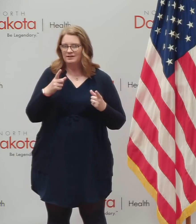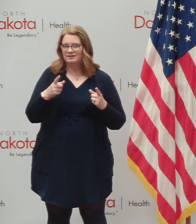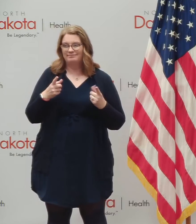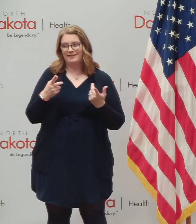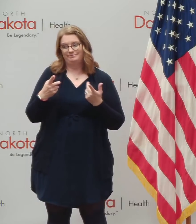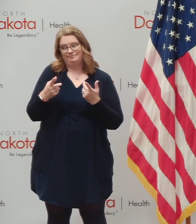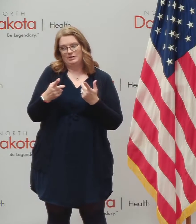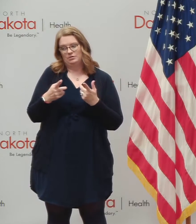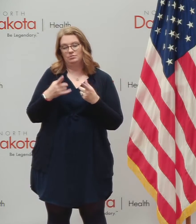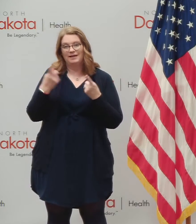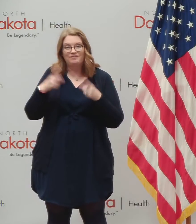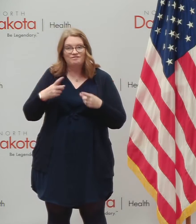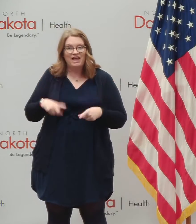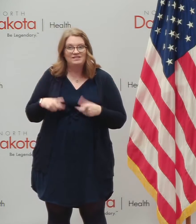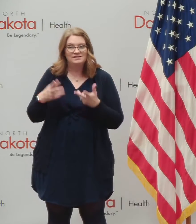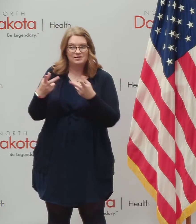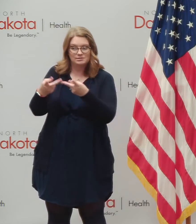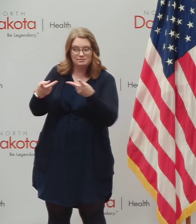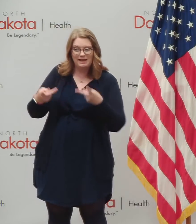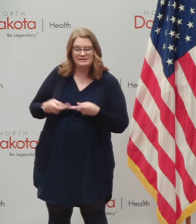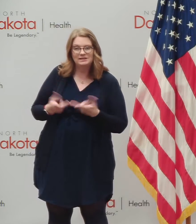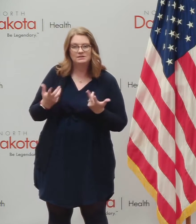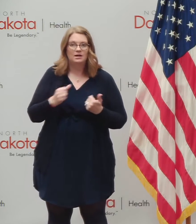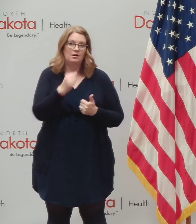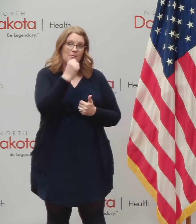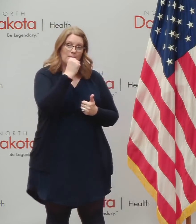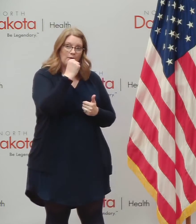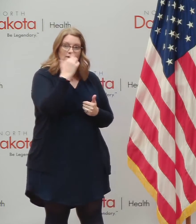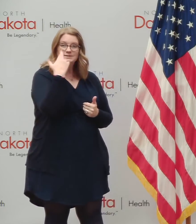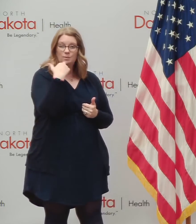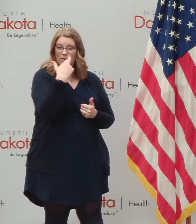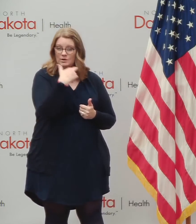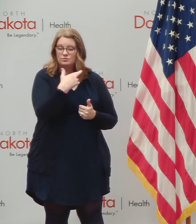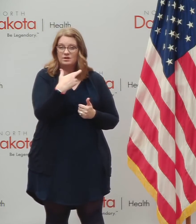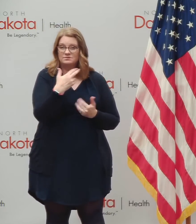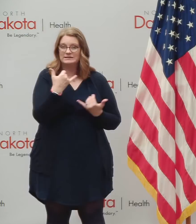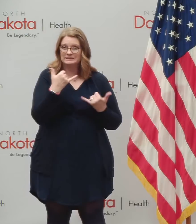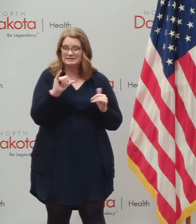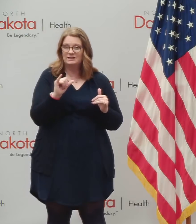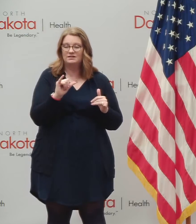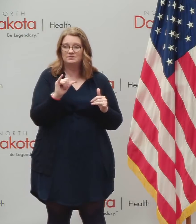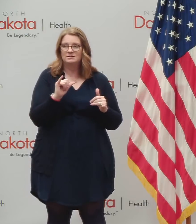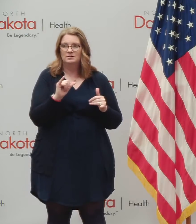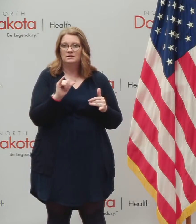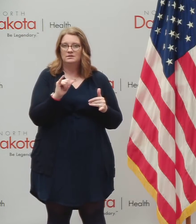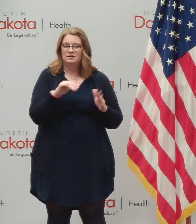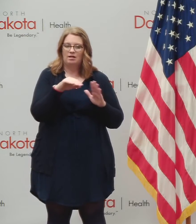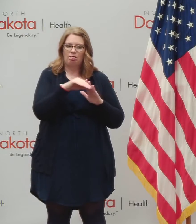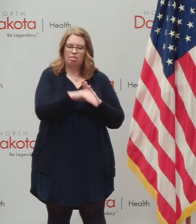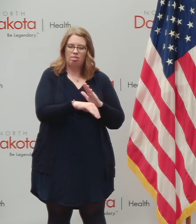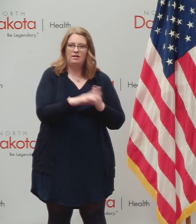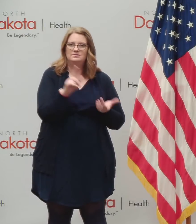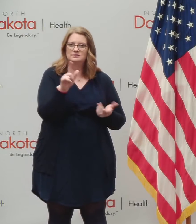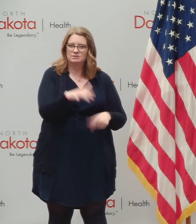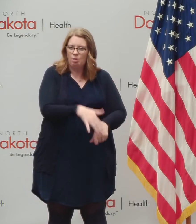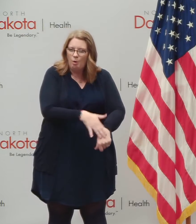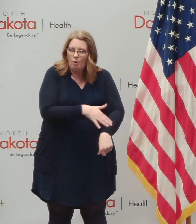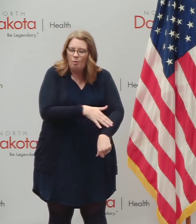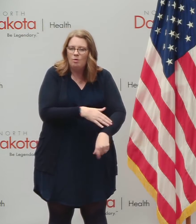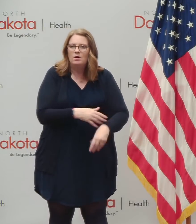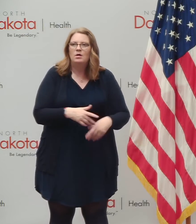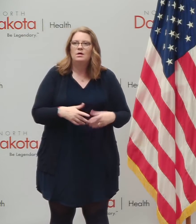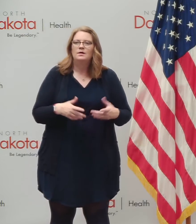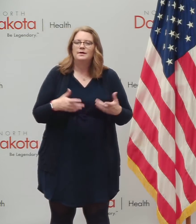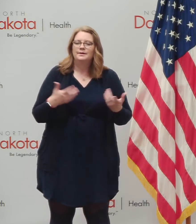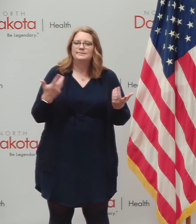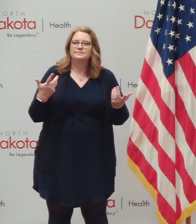space. We know that bars and restaurants and others have been affected by the pandemic. Lots of